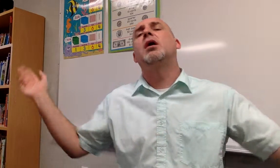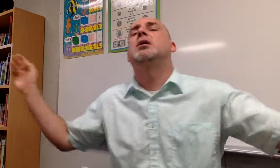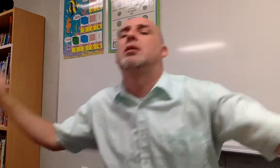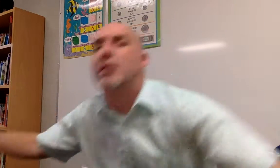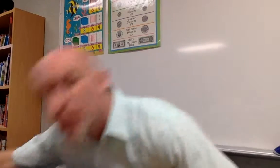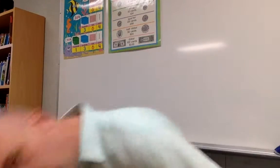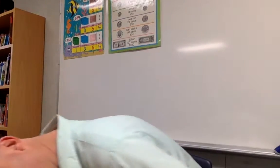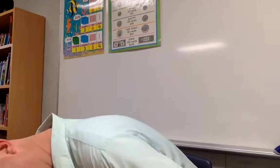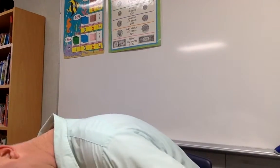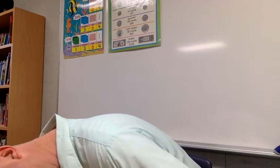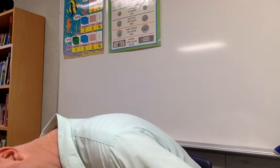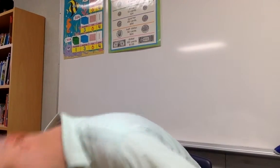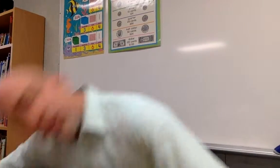and